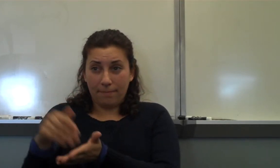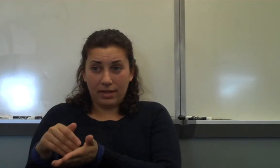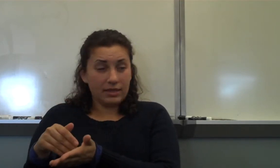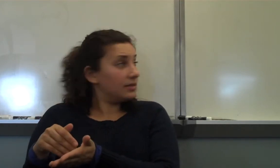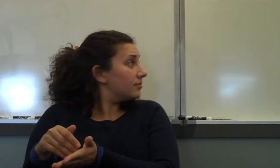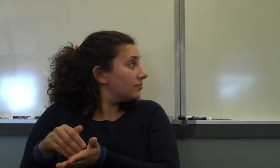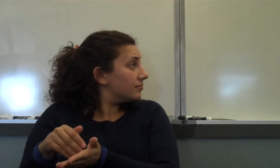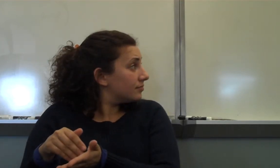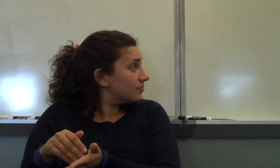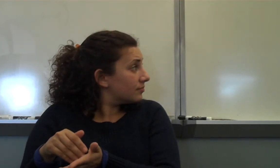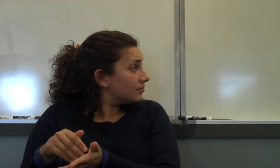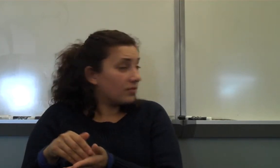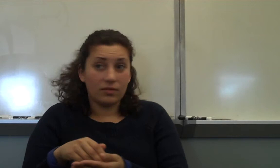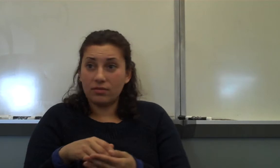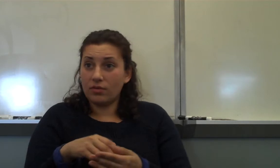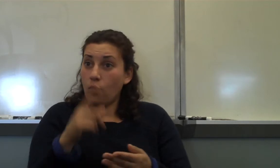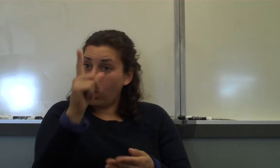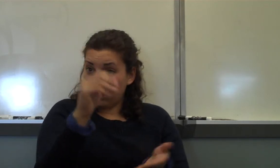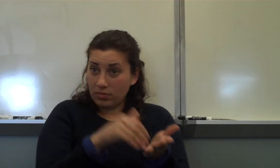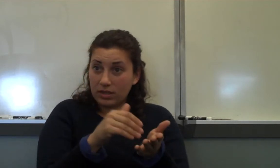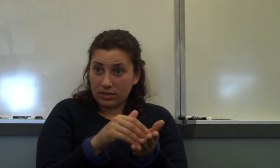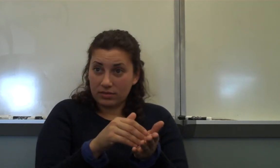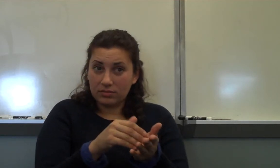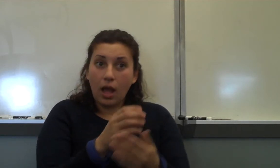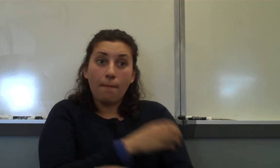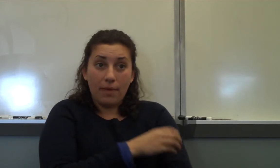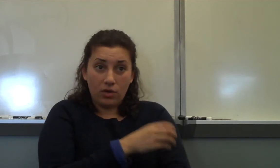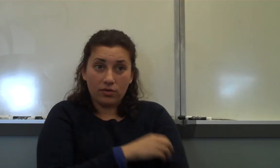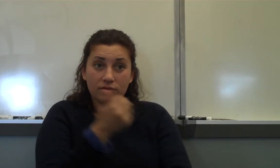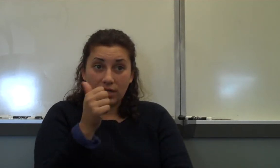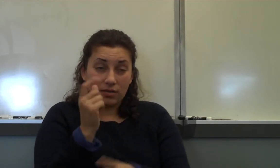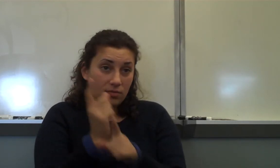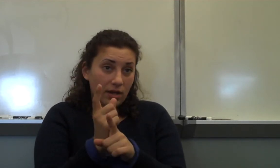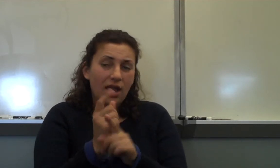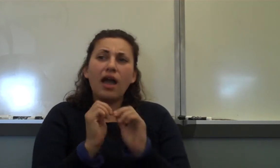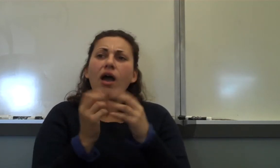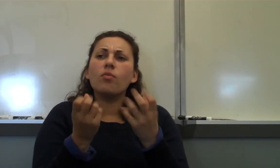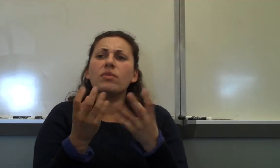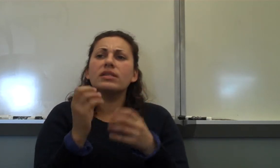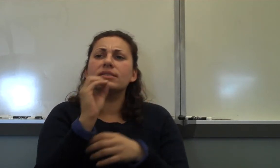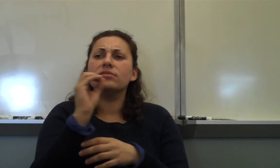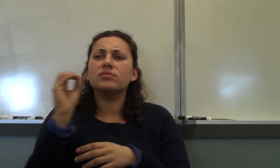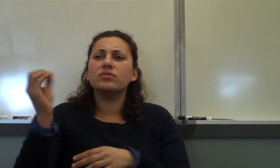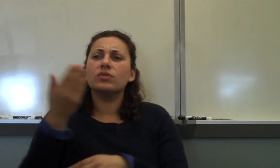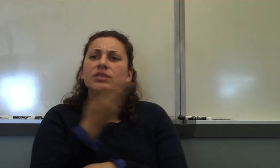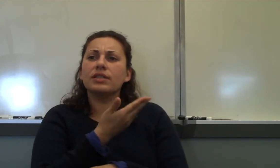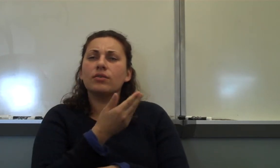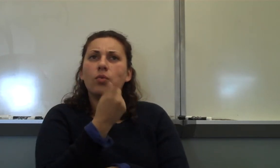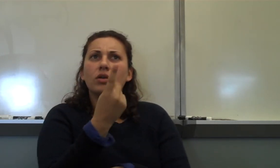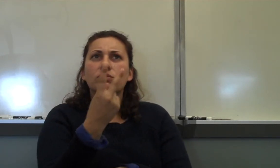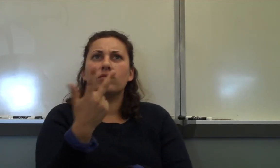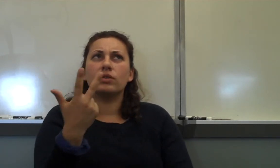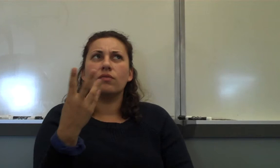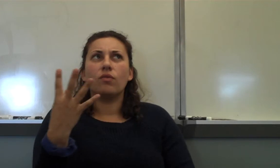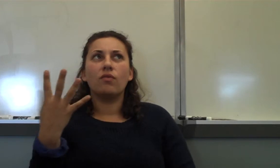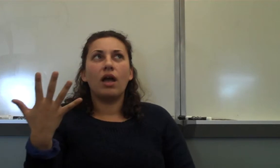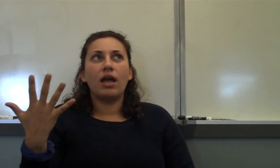that's a power of 10. That's pretty obvious, huh? How many zeros do I have? 1, 2, 3, 4, 5, 6,